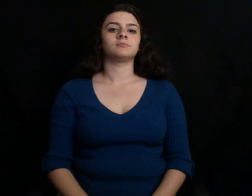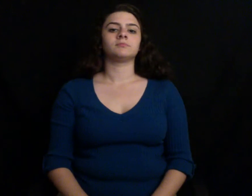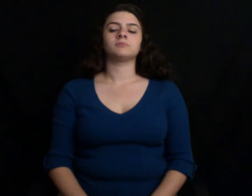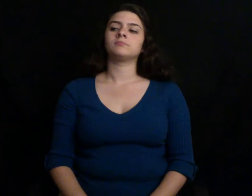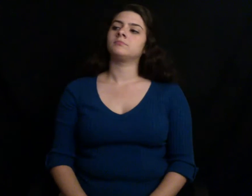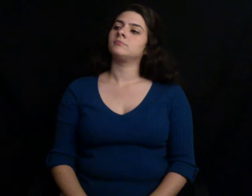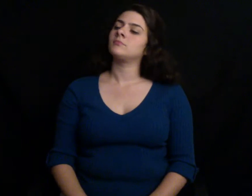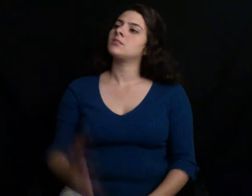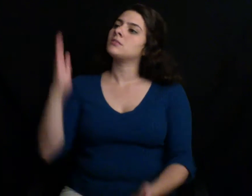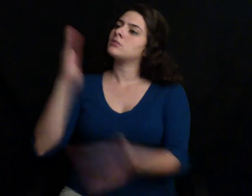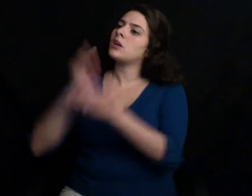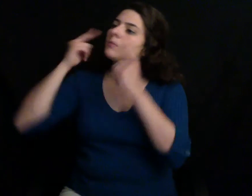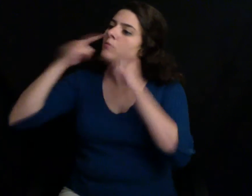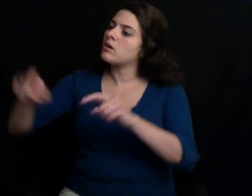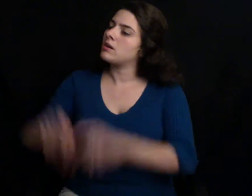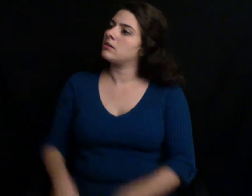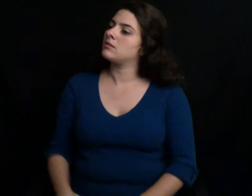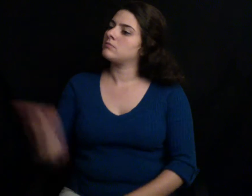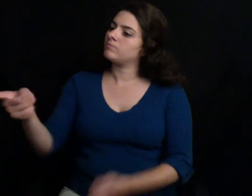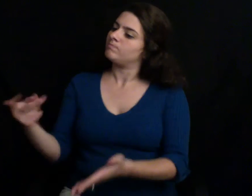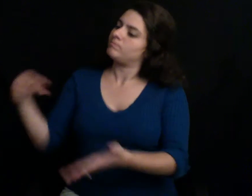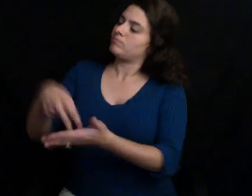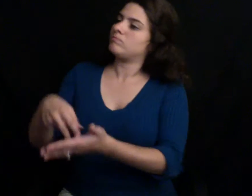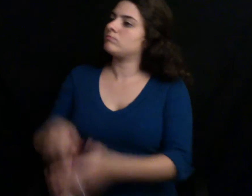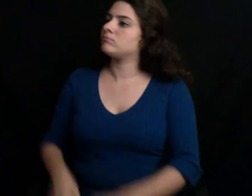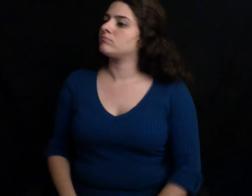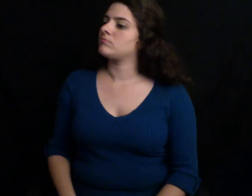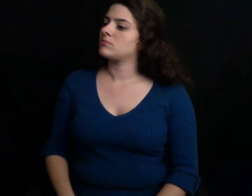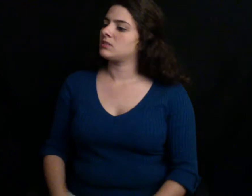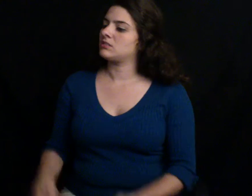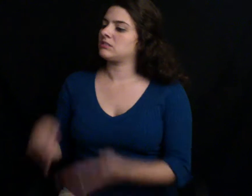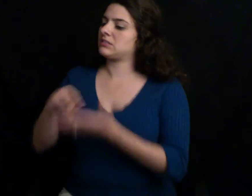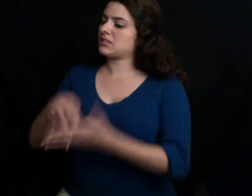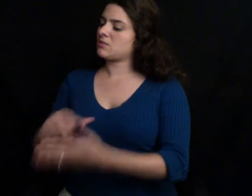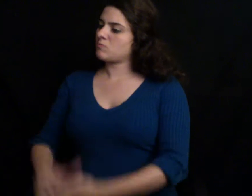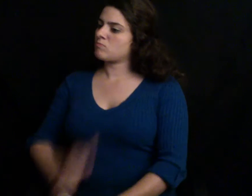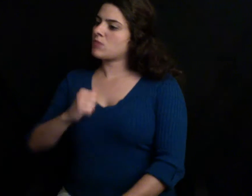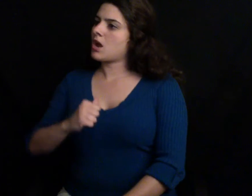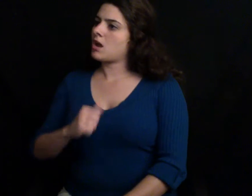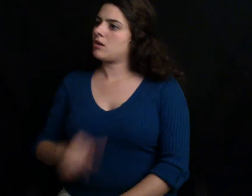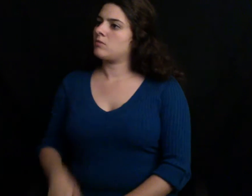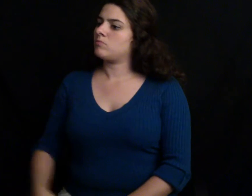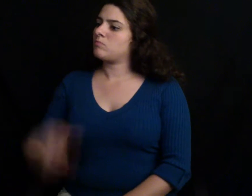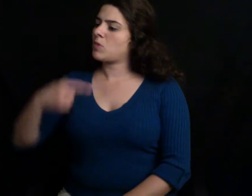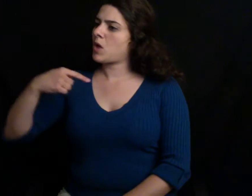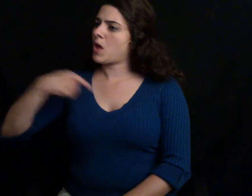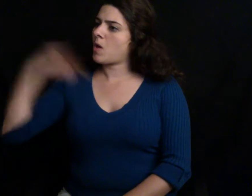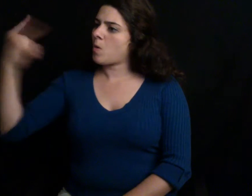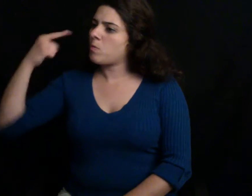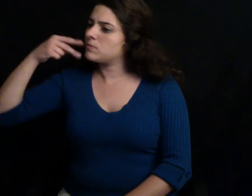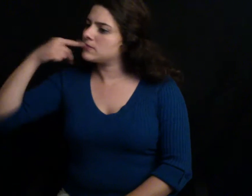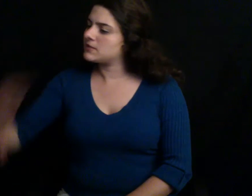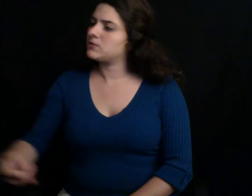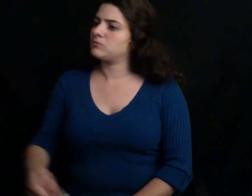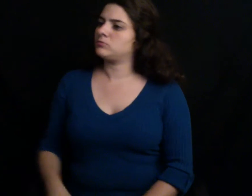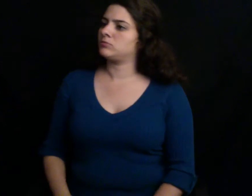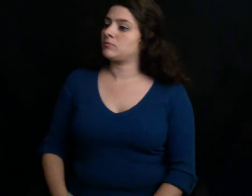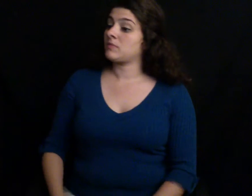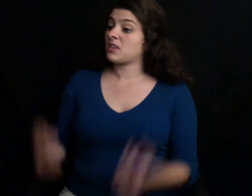Stop crying, get your ass up, stand on your 2 feet, like I've always taught you. If I can die with a smile on